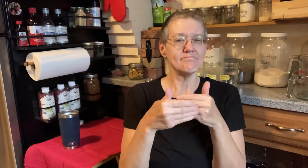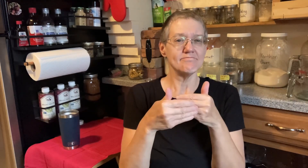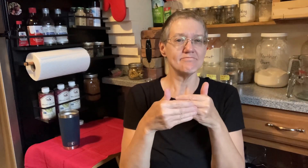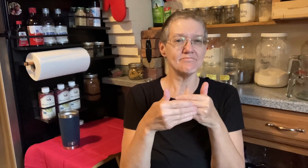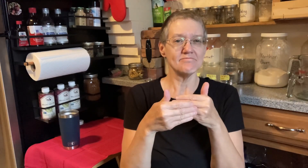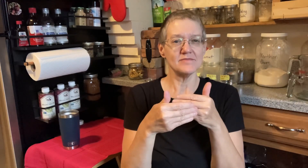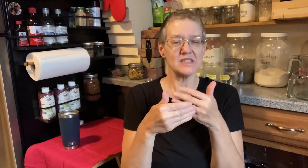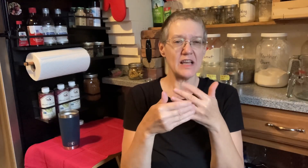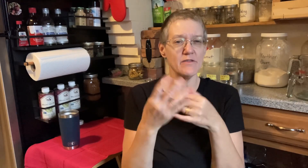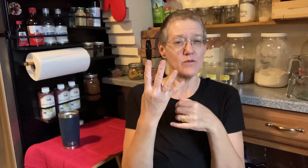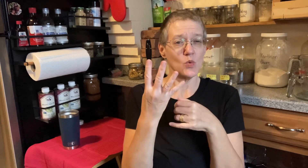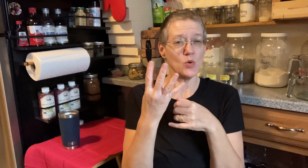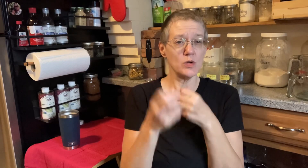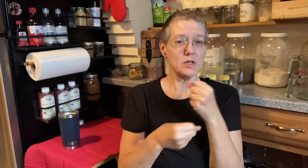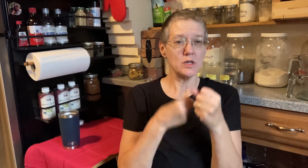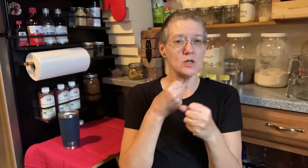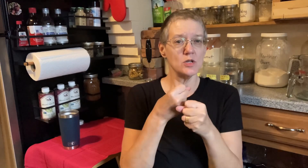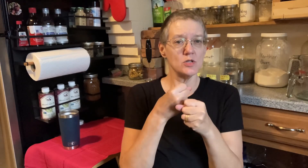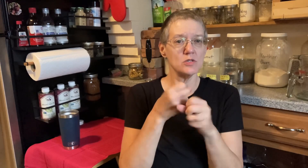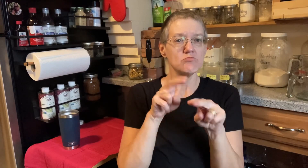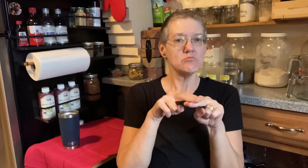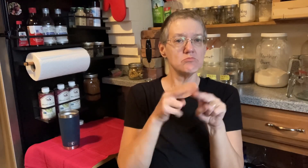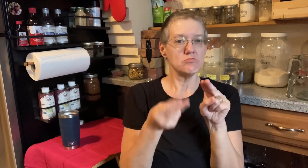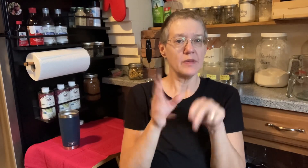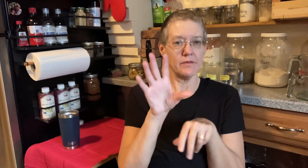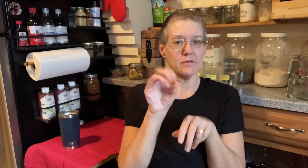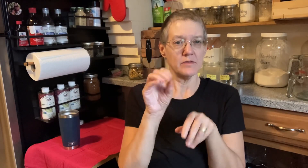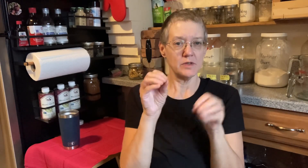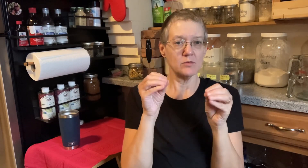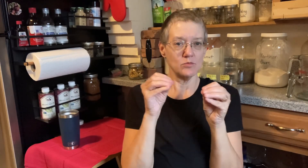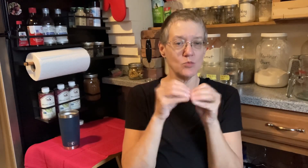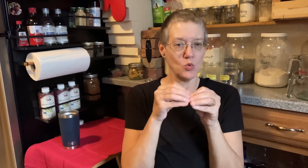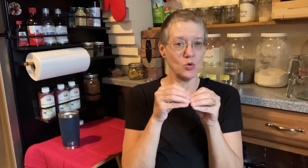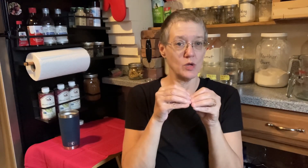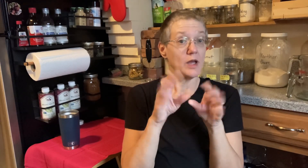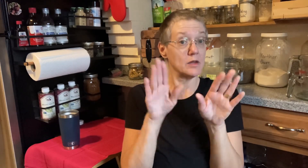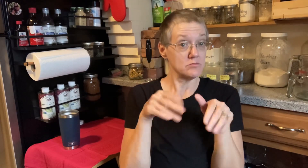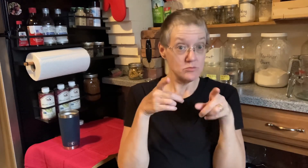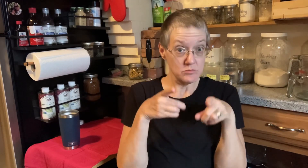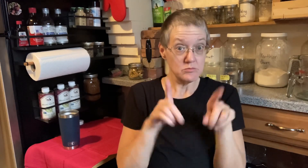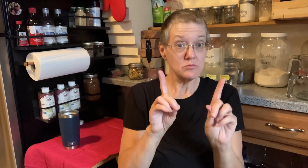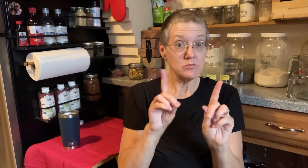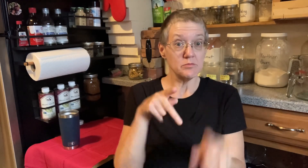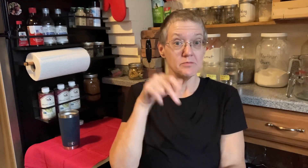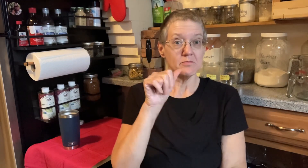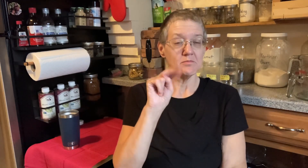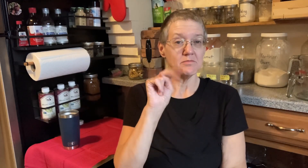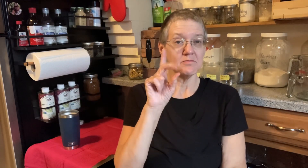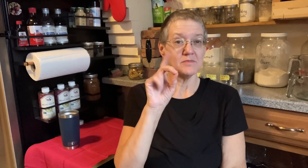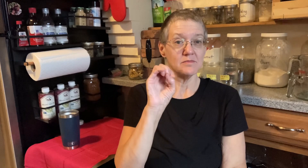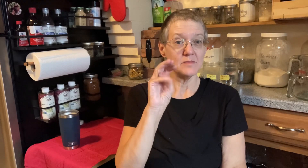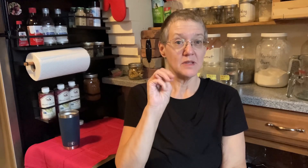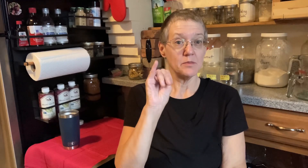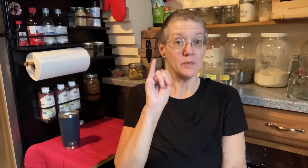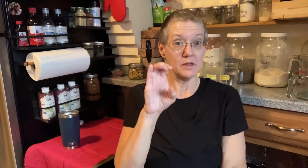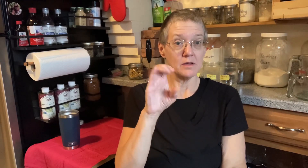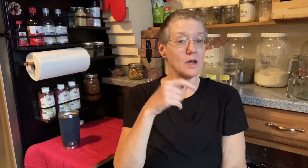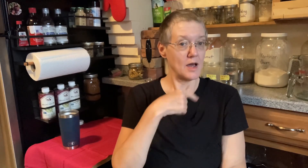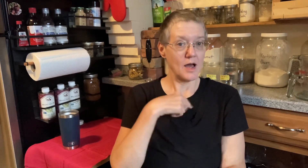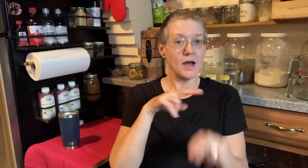took about 4 more years to lose the last 50. Now, during the pandemic,